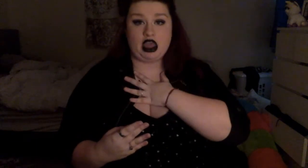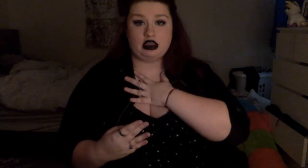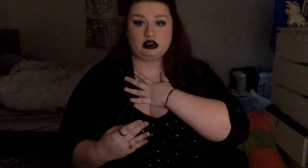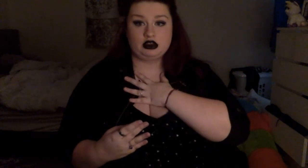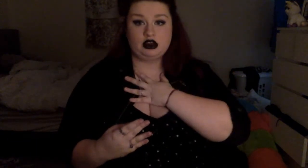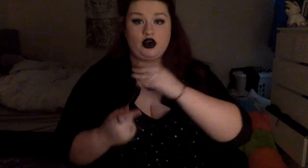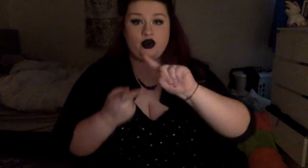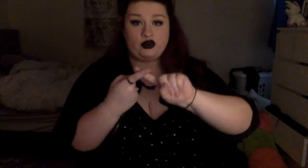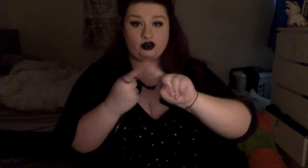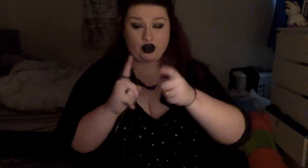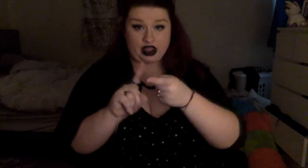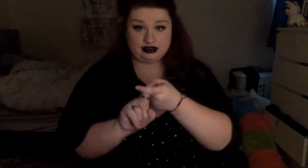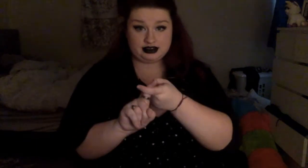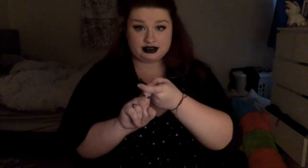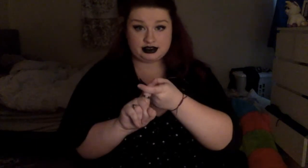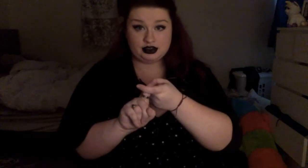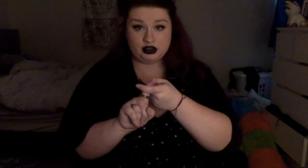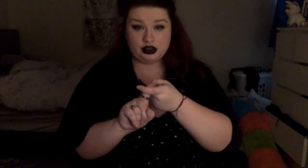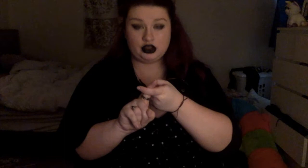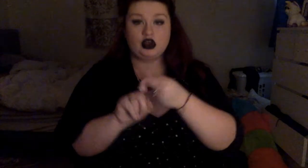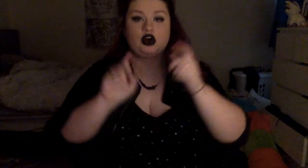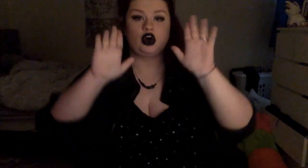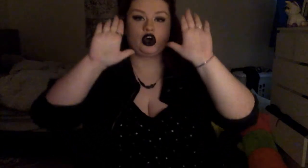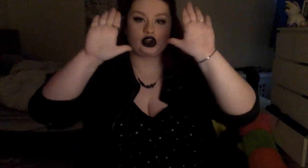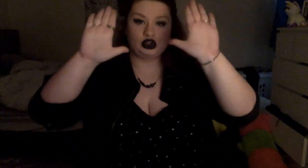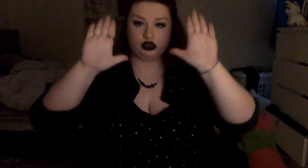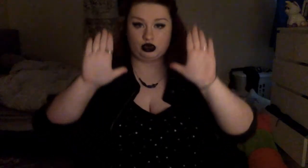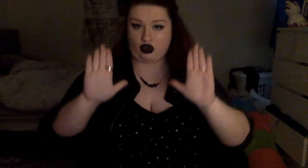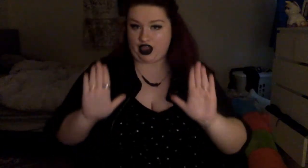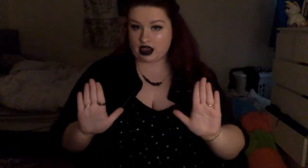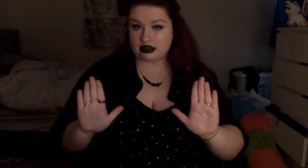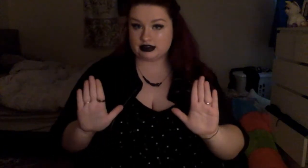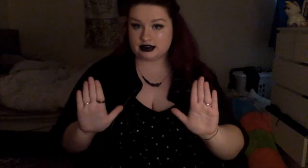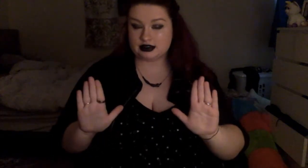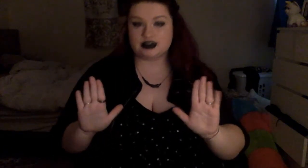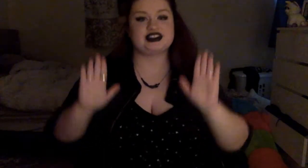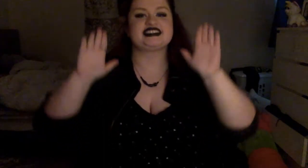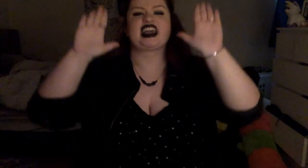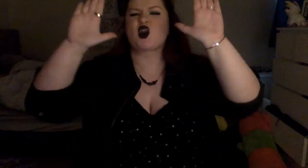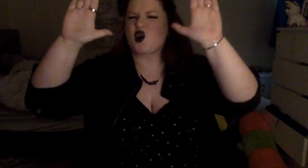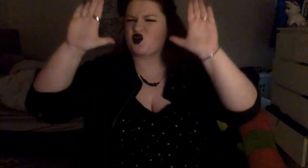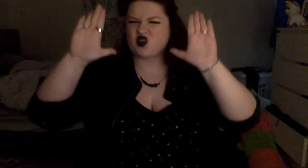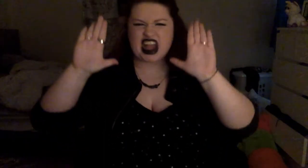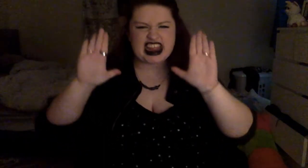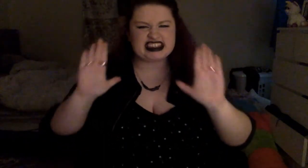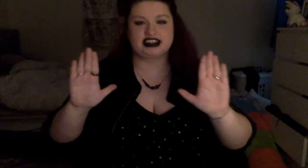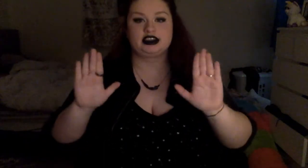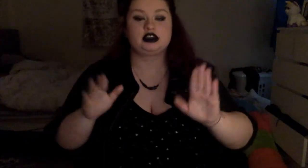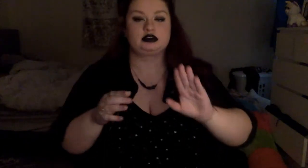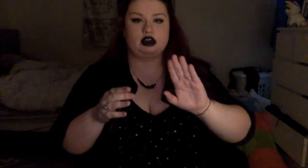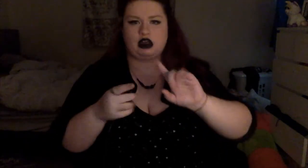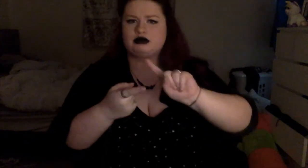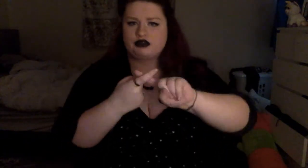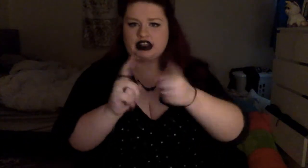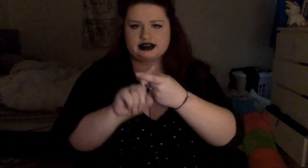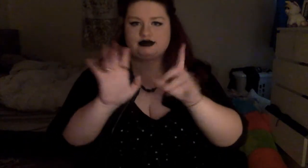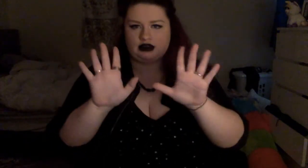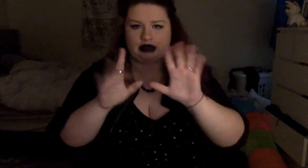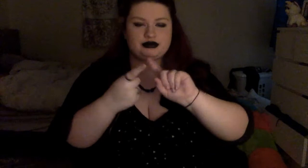Friends are glorious. So this is like great. Friends, yeah, that